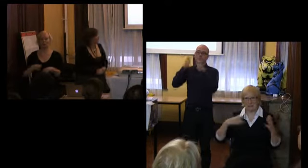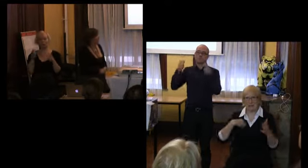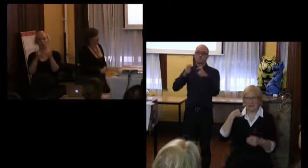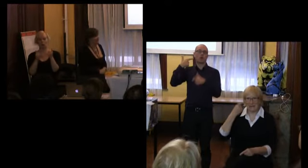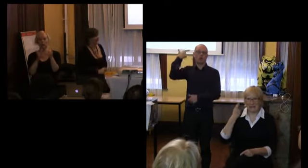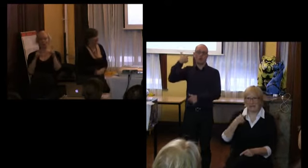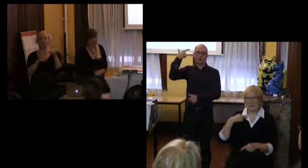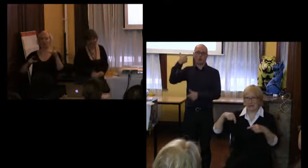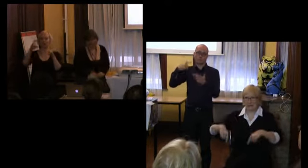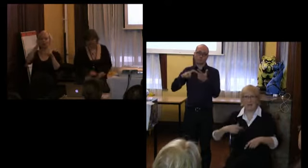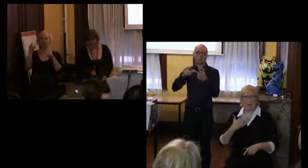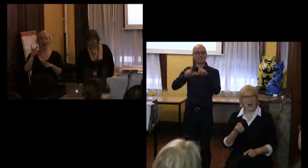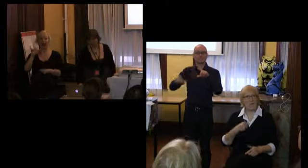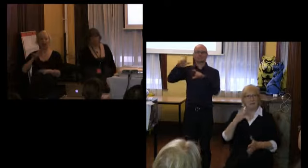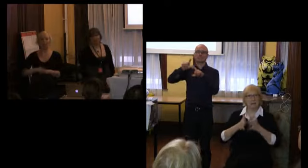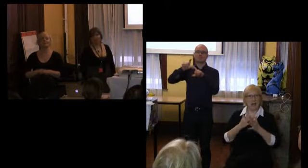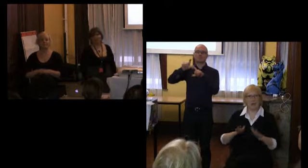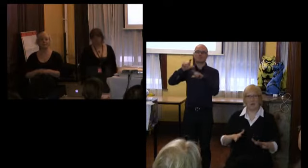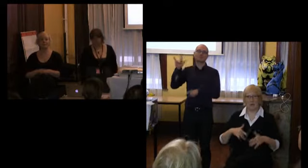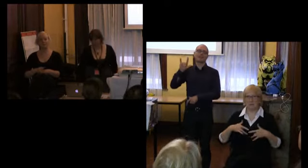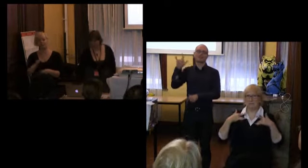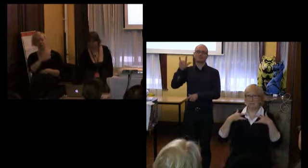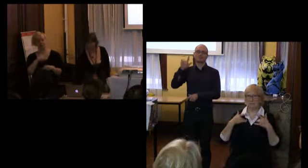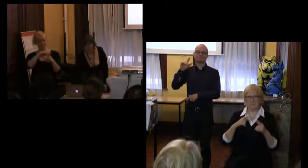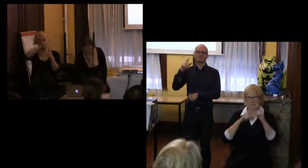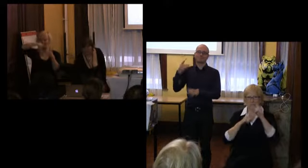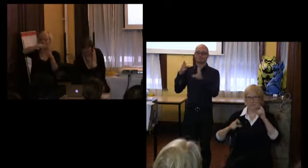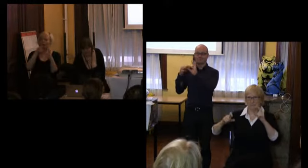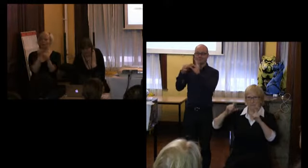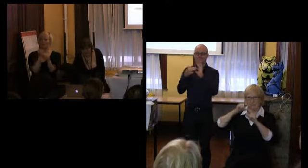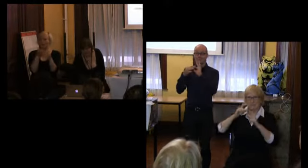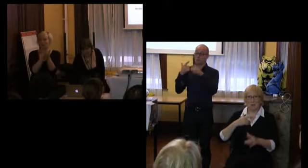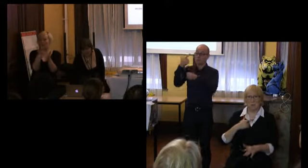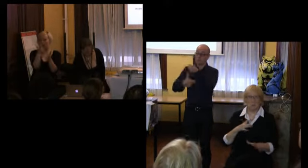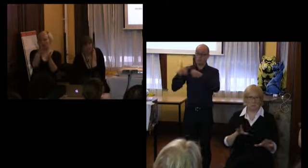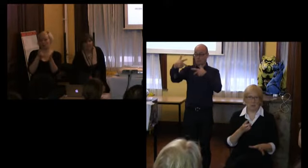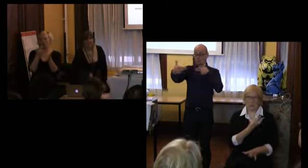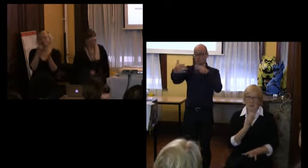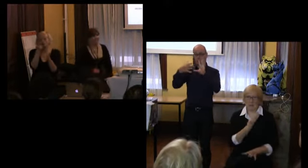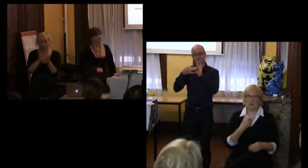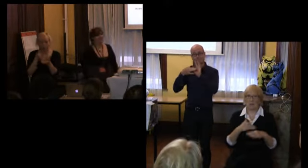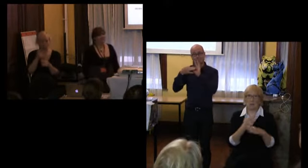lille-seminar-presentation in Lille. So we'll be all working together for 2 years.